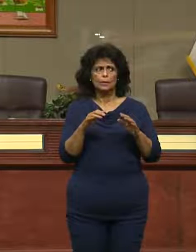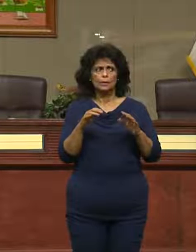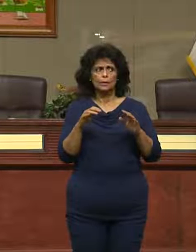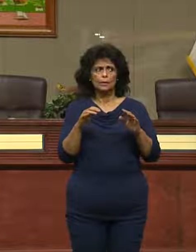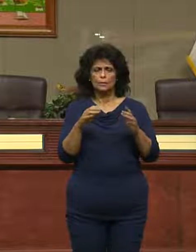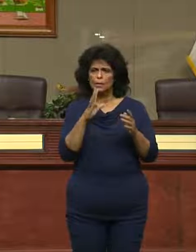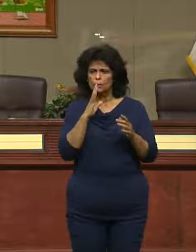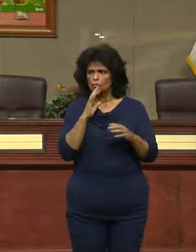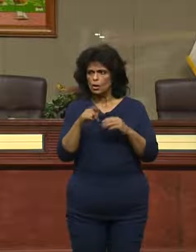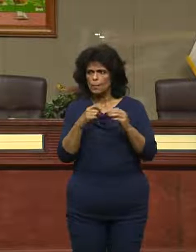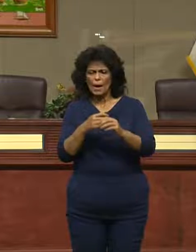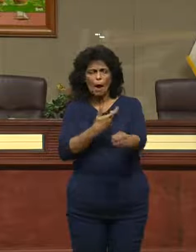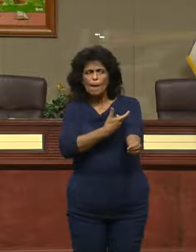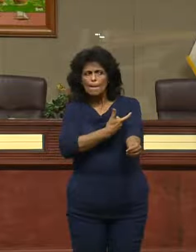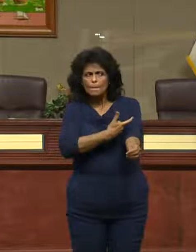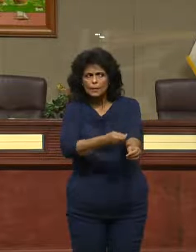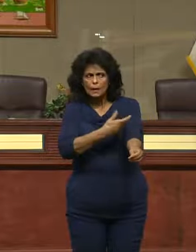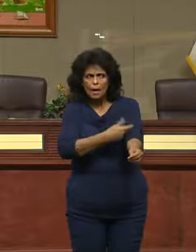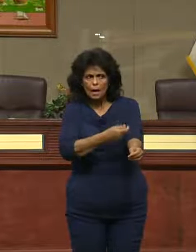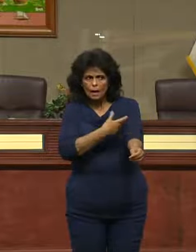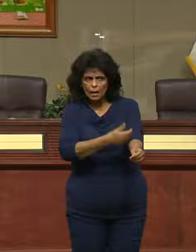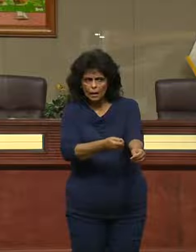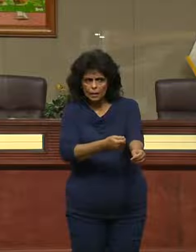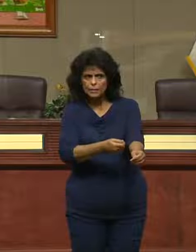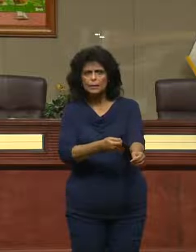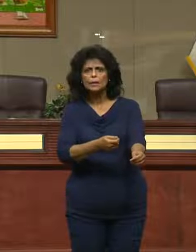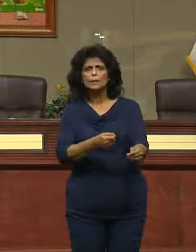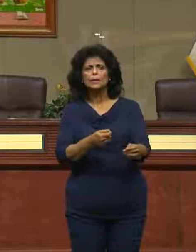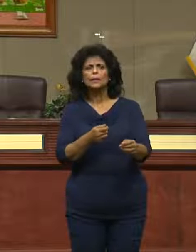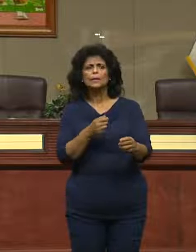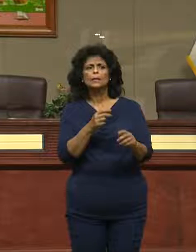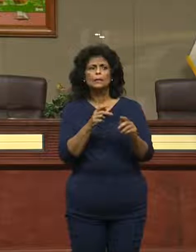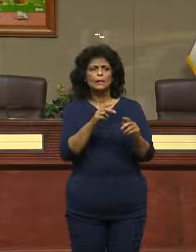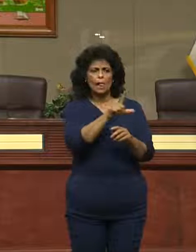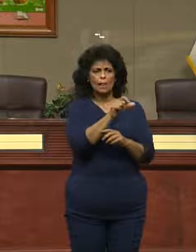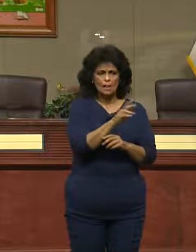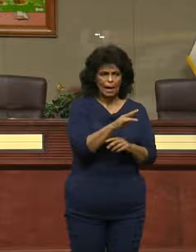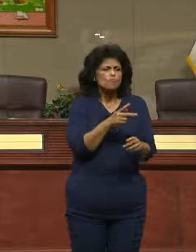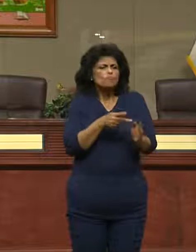mentioned. Are they also authorized to administer the vaccine?